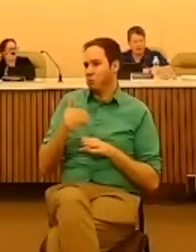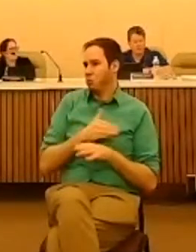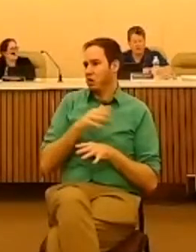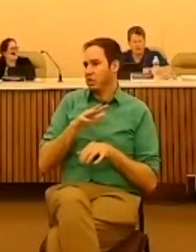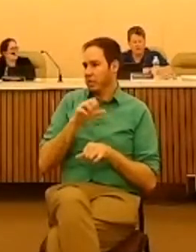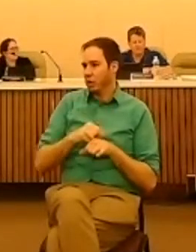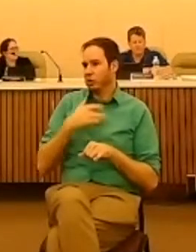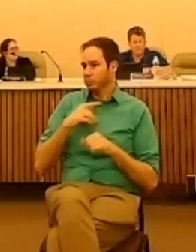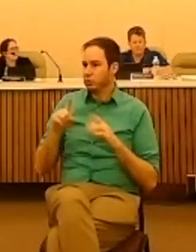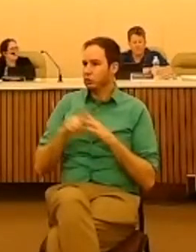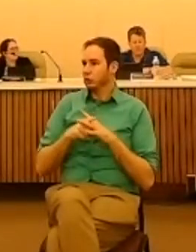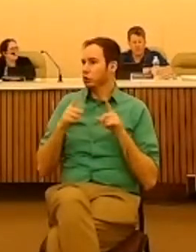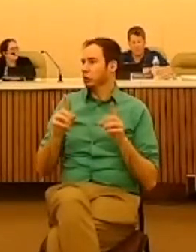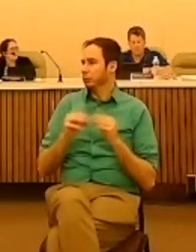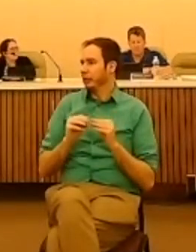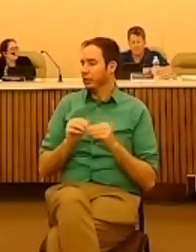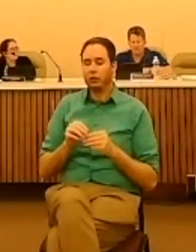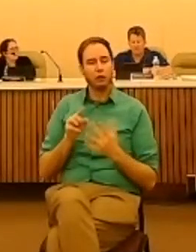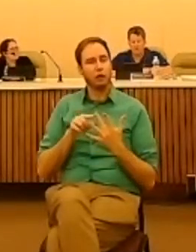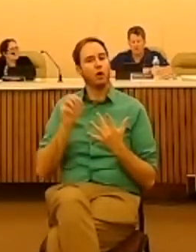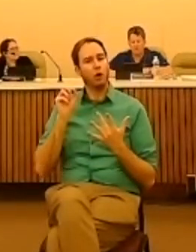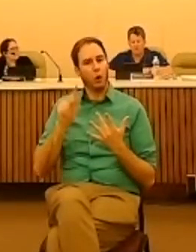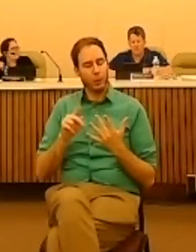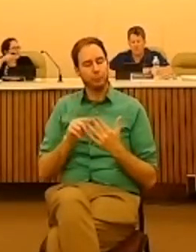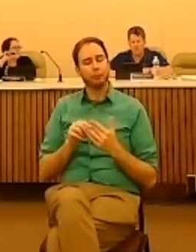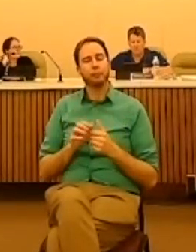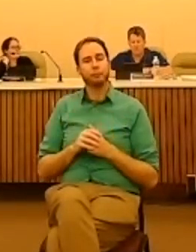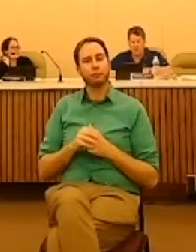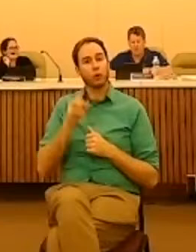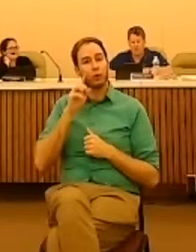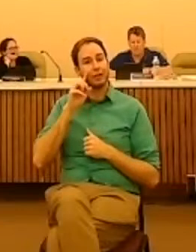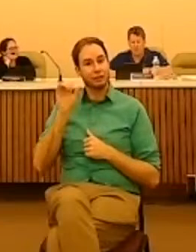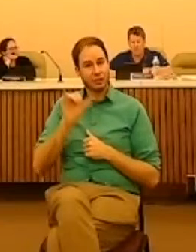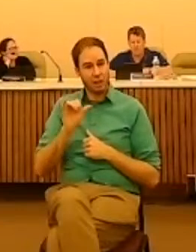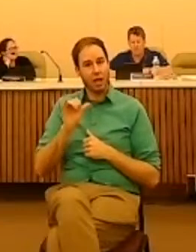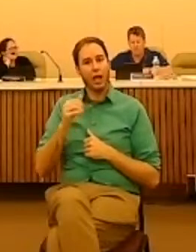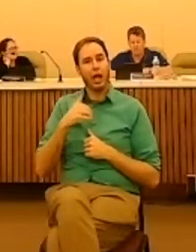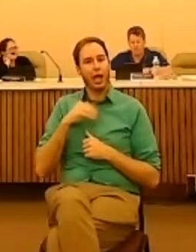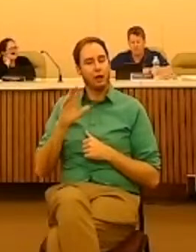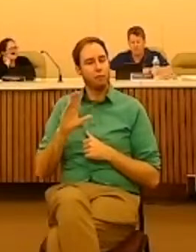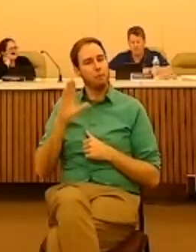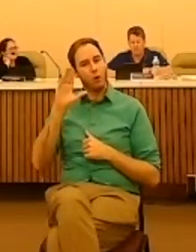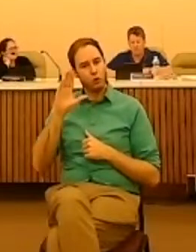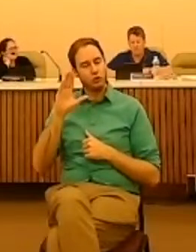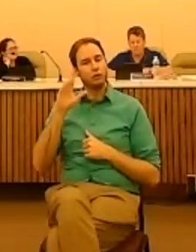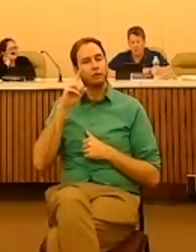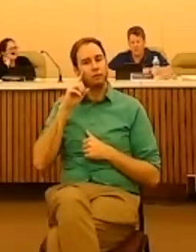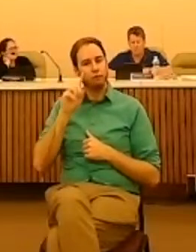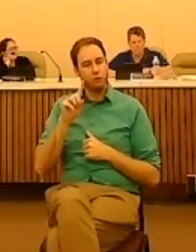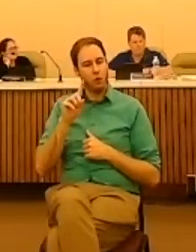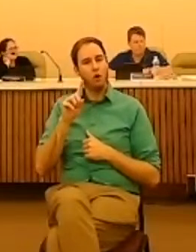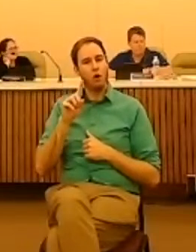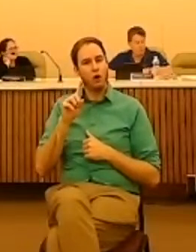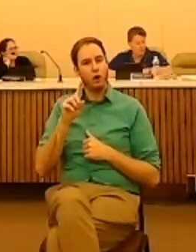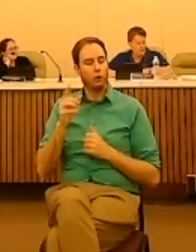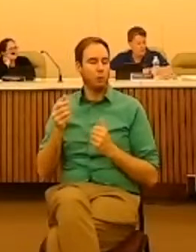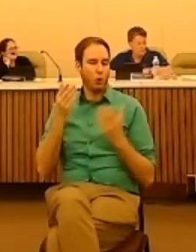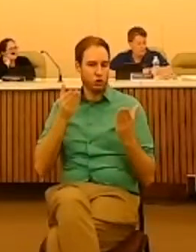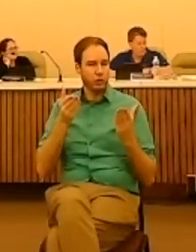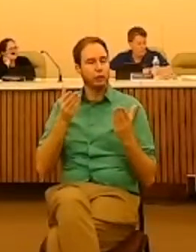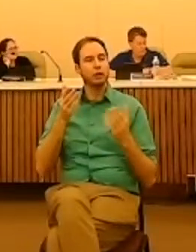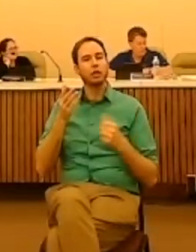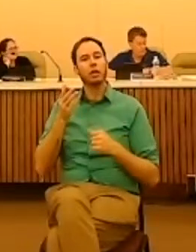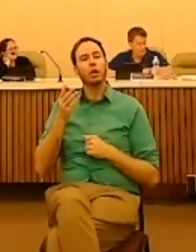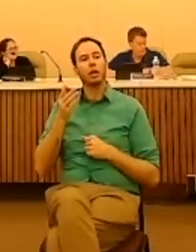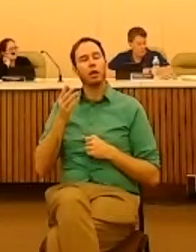Okay. Okay. So it sounds like there is a motion to, from